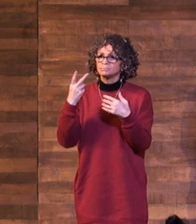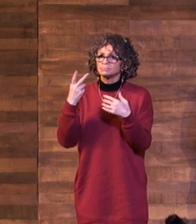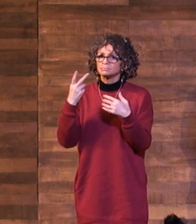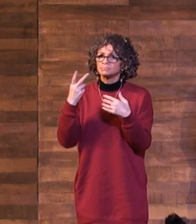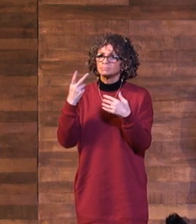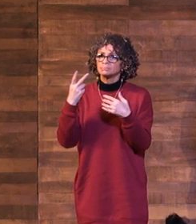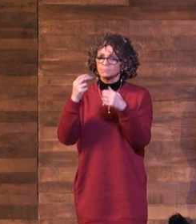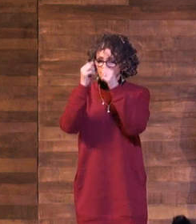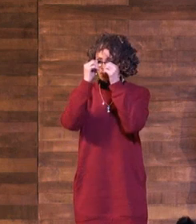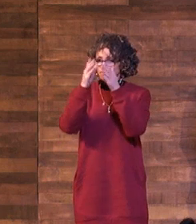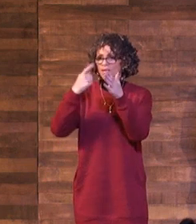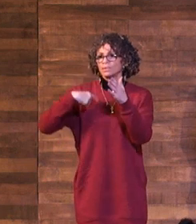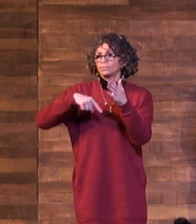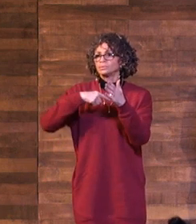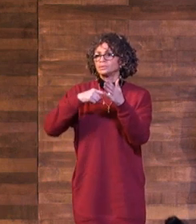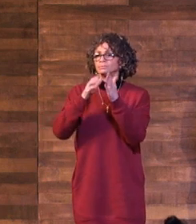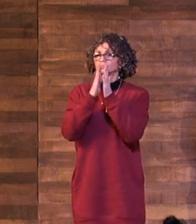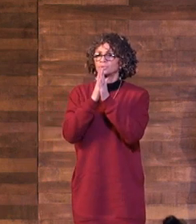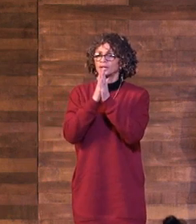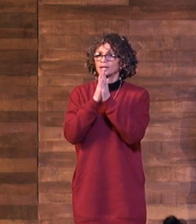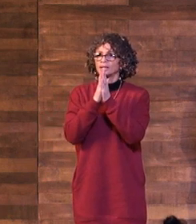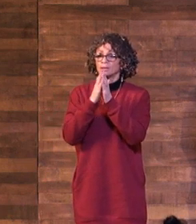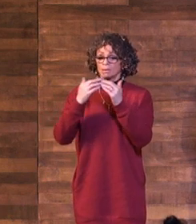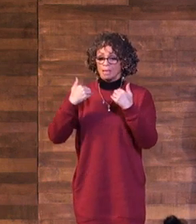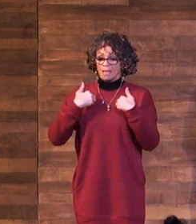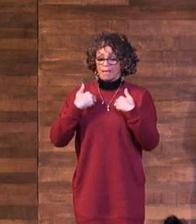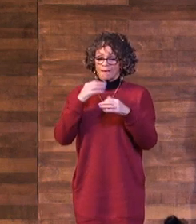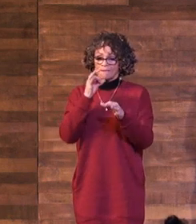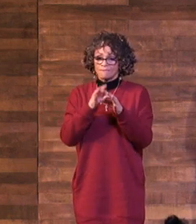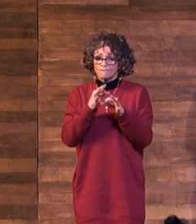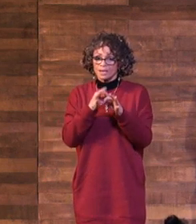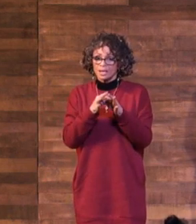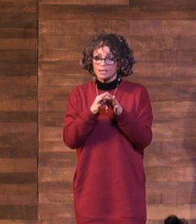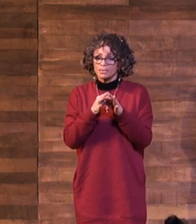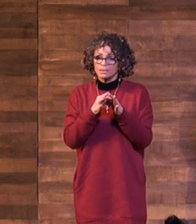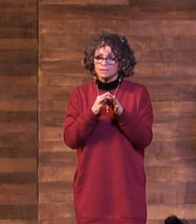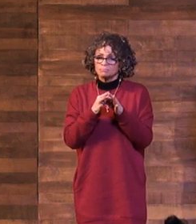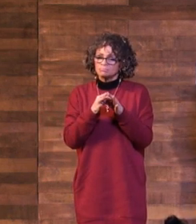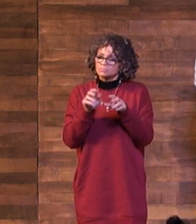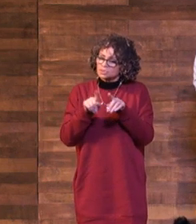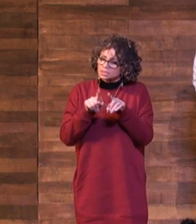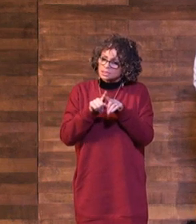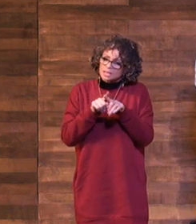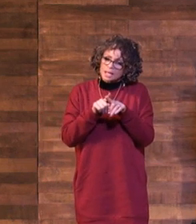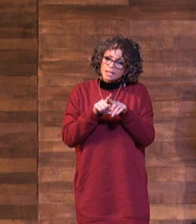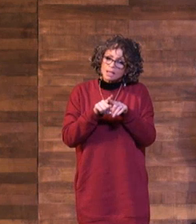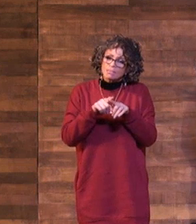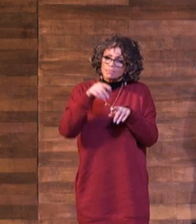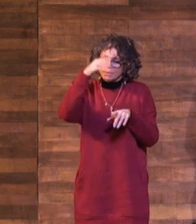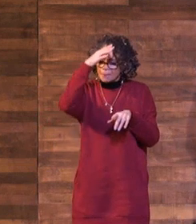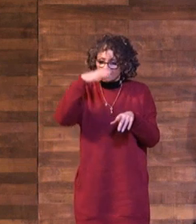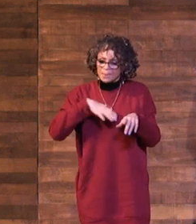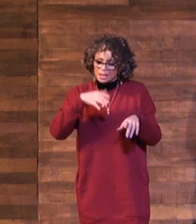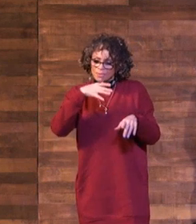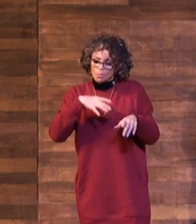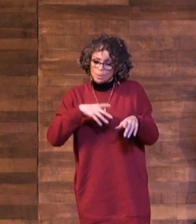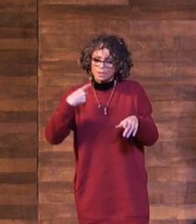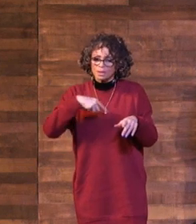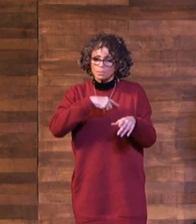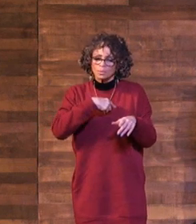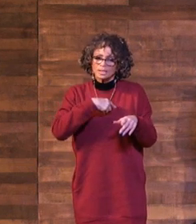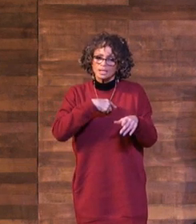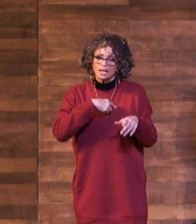Father, we pray that we will have faith such as the men that we heard about and women that we heard about in this lesson. Help